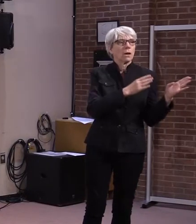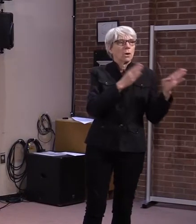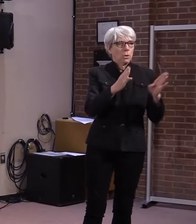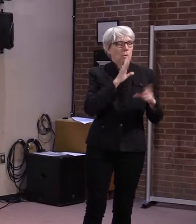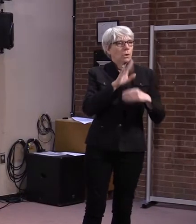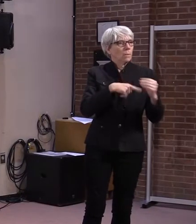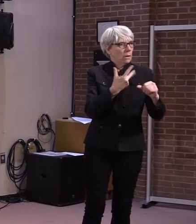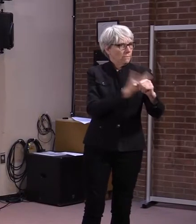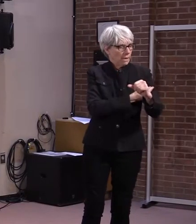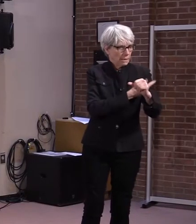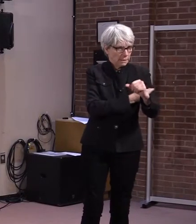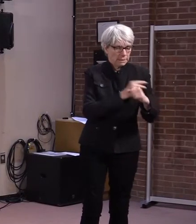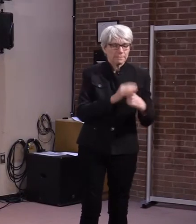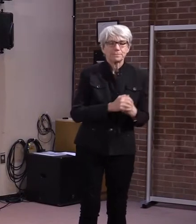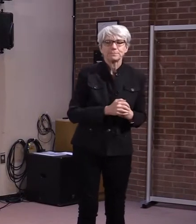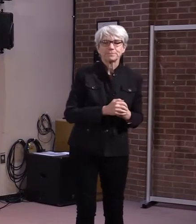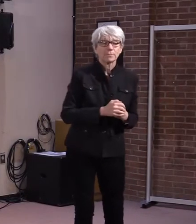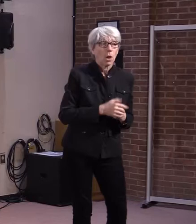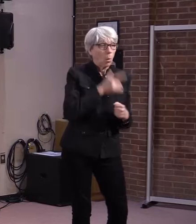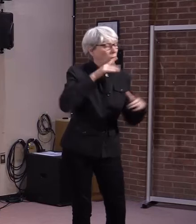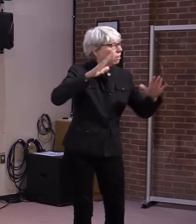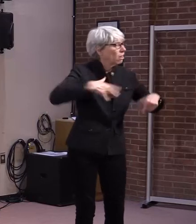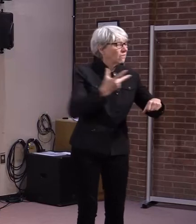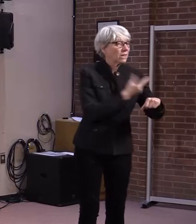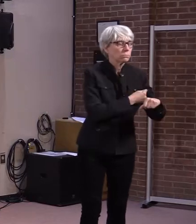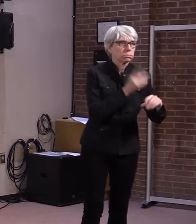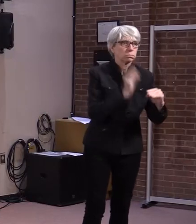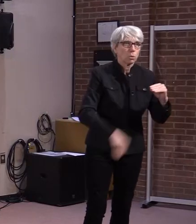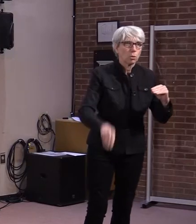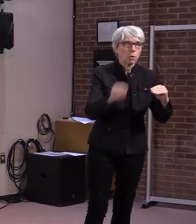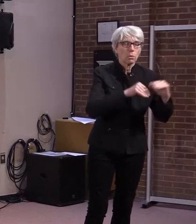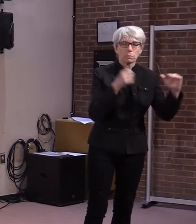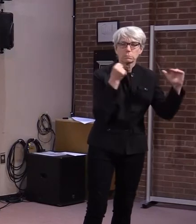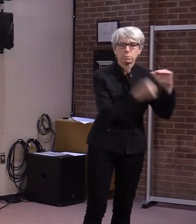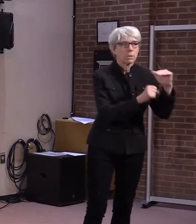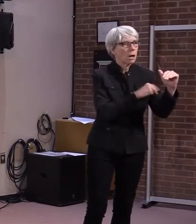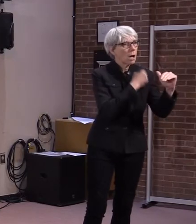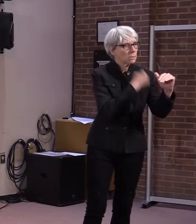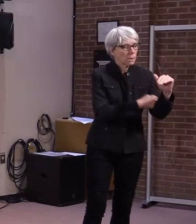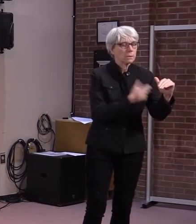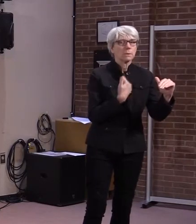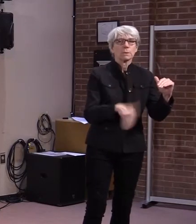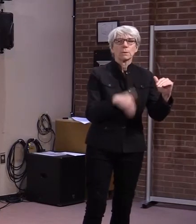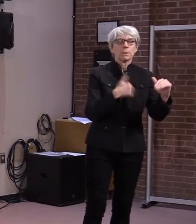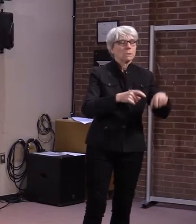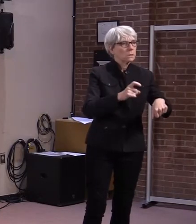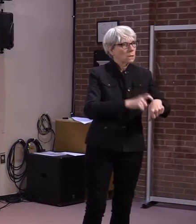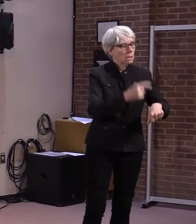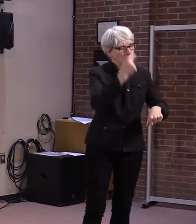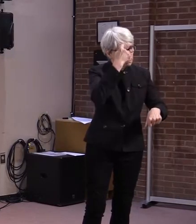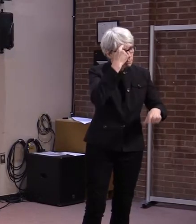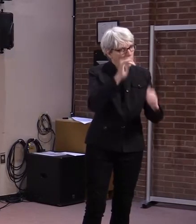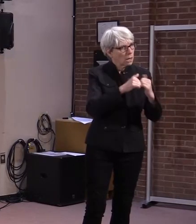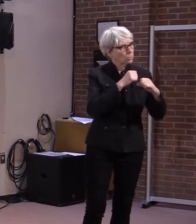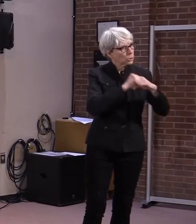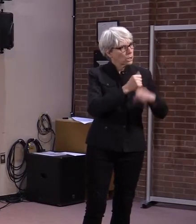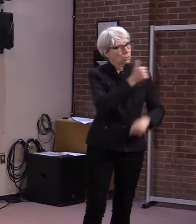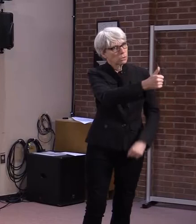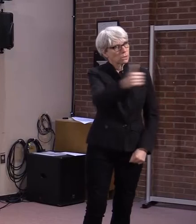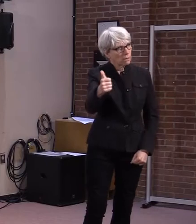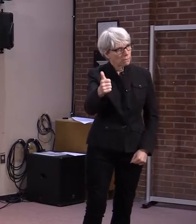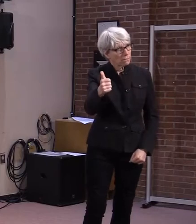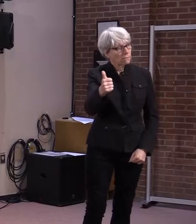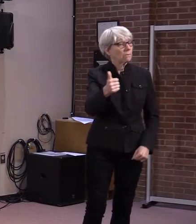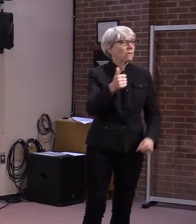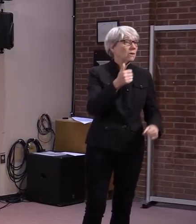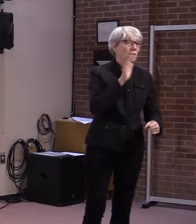and hospitalizations of those who are unvaccinated, we are asking Vermonters more than ever to protect themselves, their